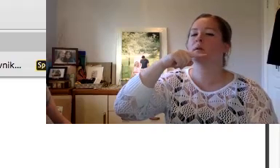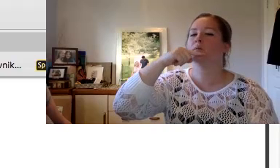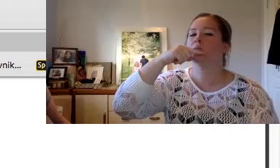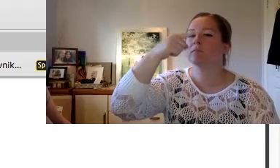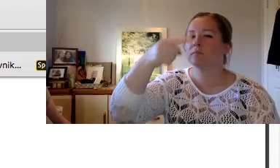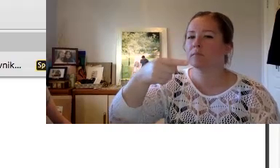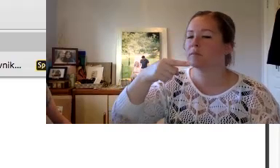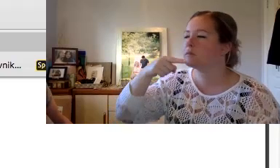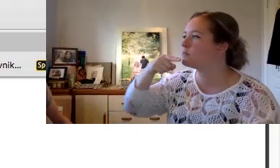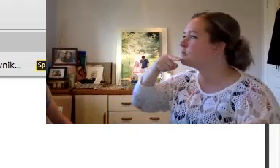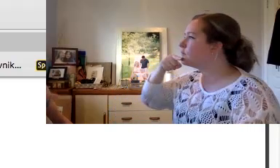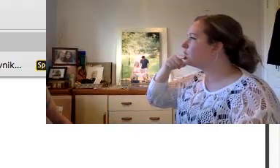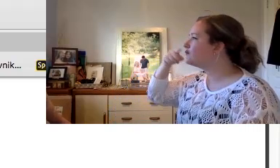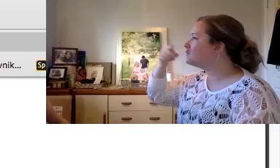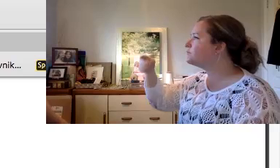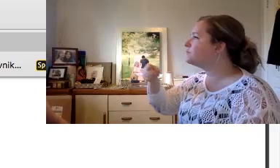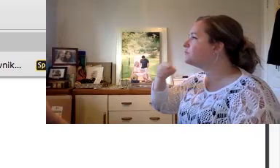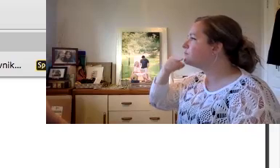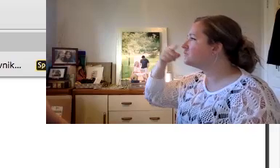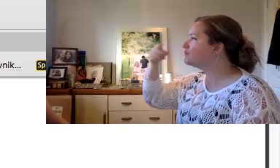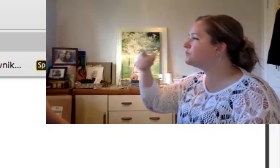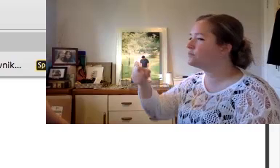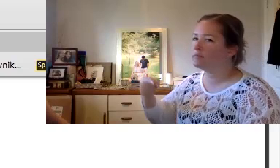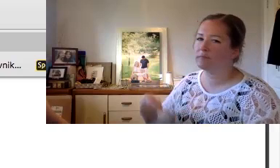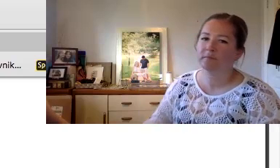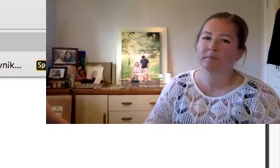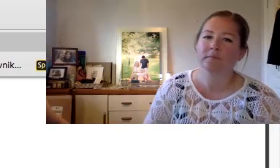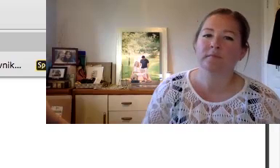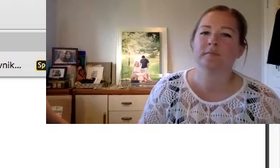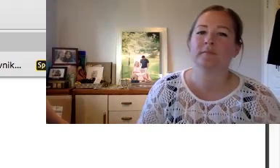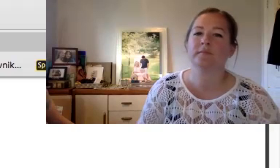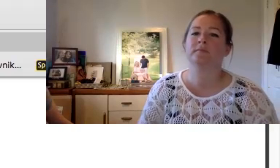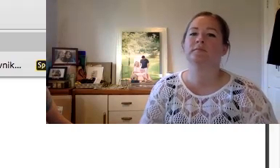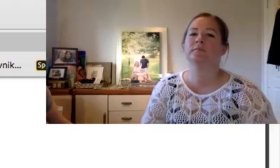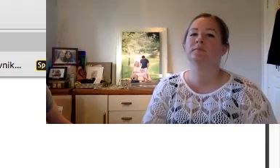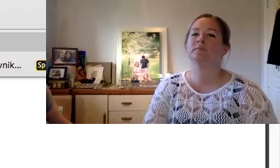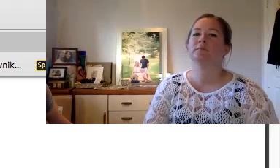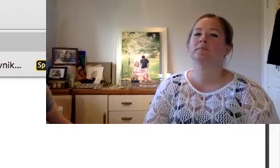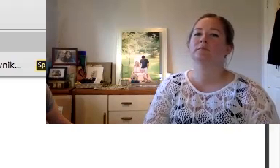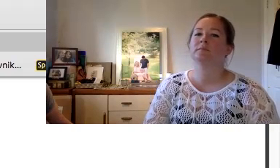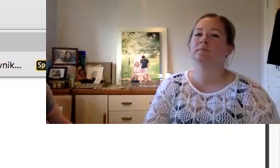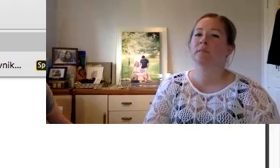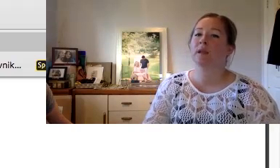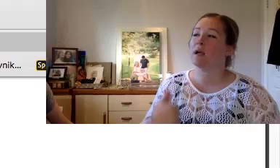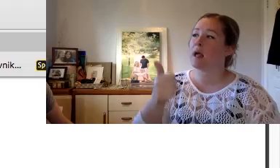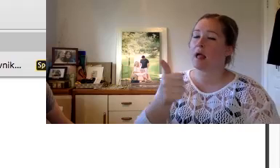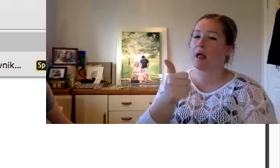Don't go backwards. Go forward like you're speaking. Like that. That means hearing.